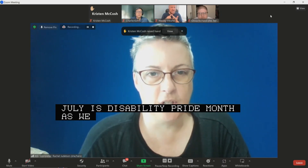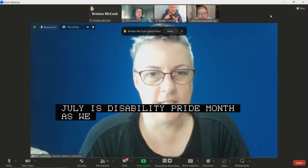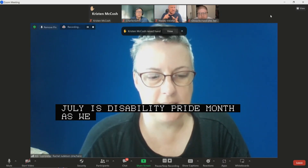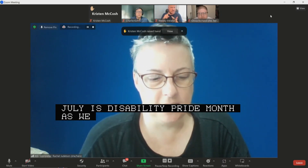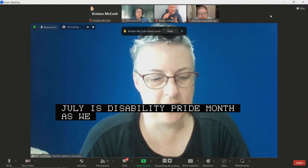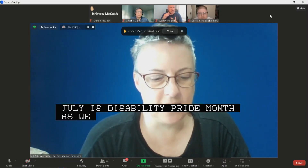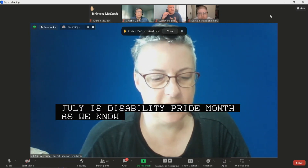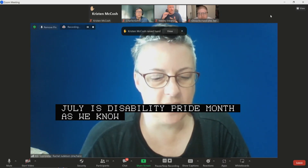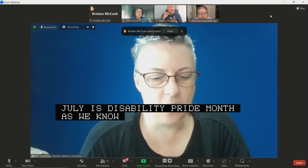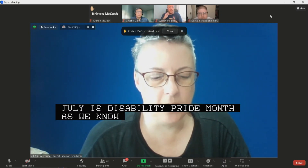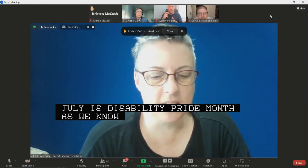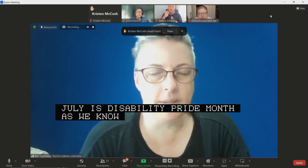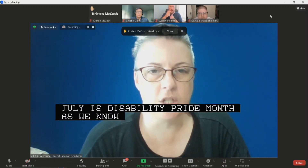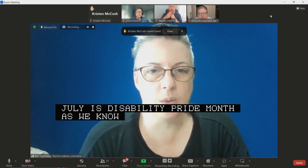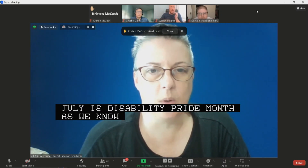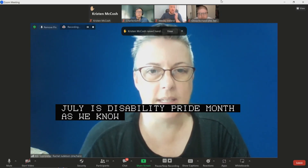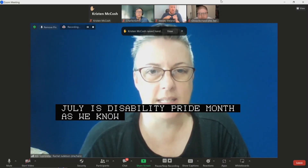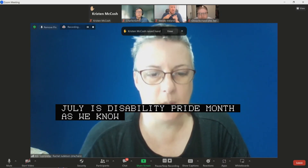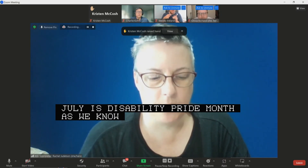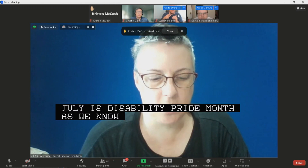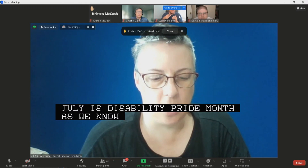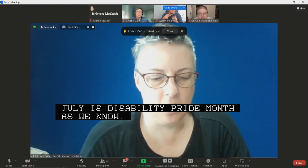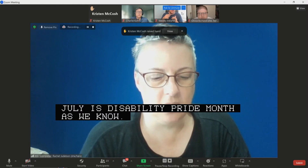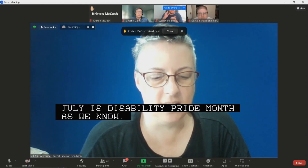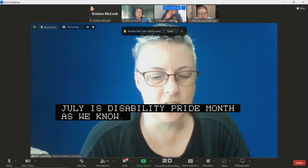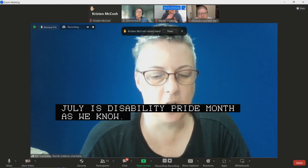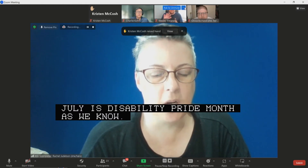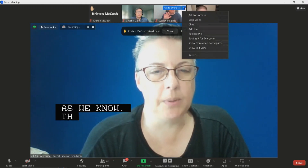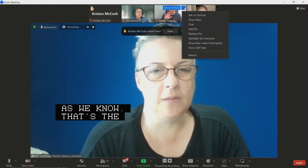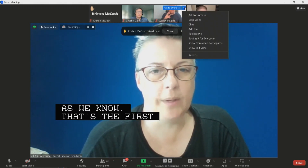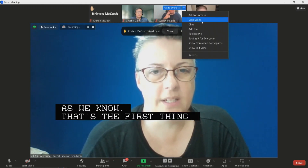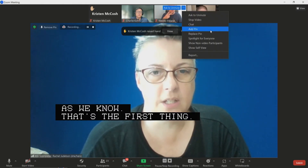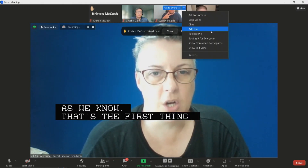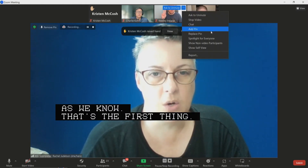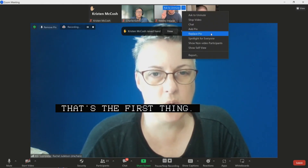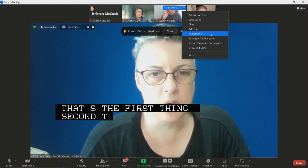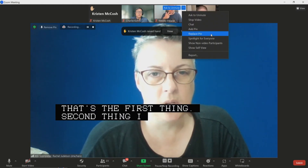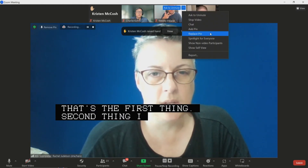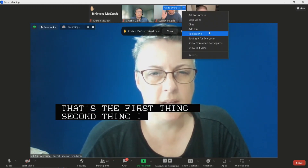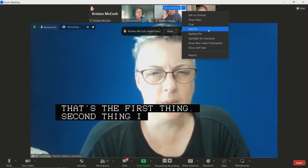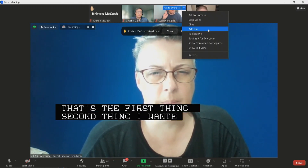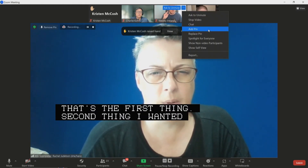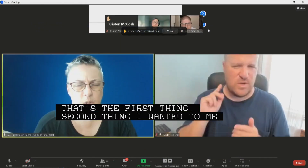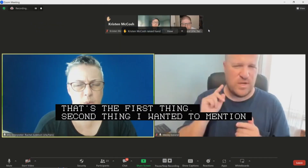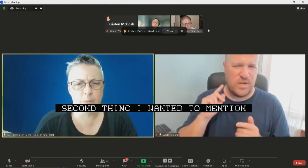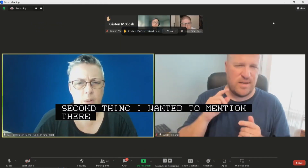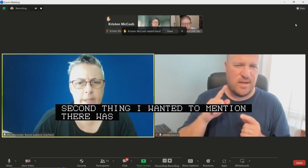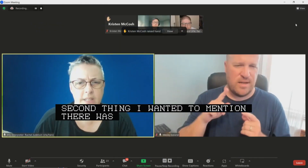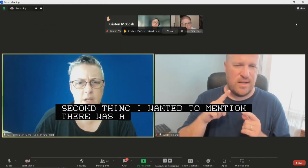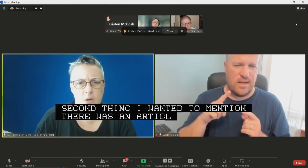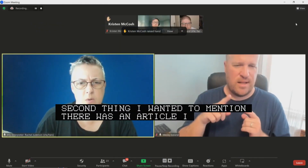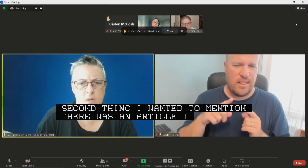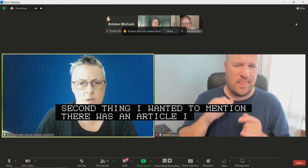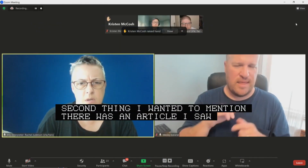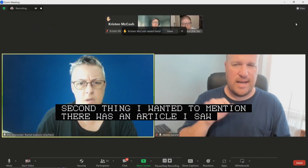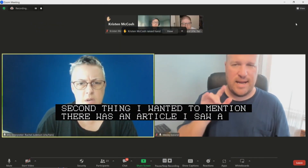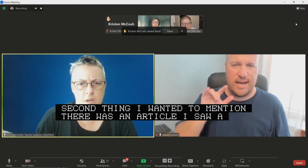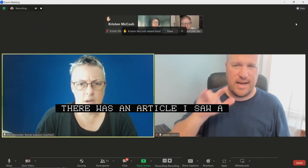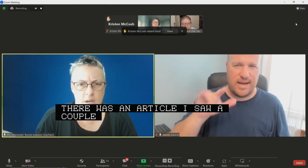That's the first thing. The second thing I wanted to mention was that there was an article I saw a couple of weeks ago. It was about 2 or 3 weeks ago.